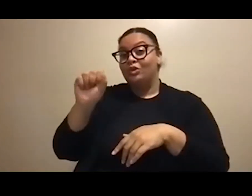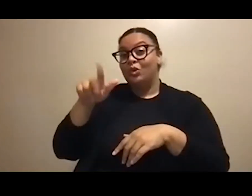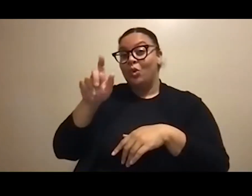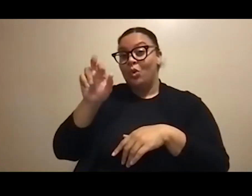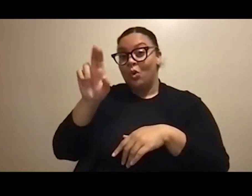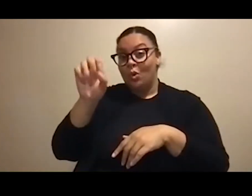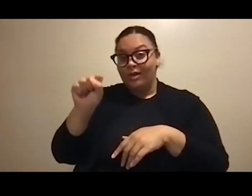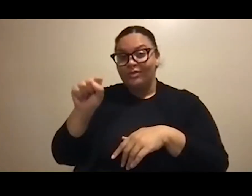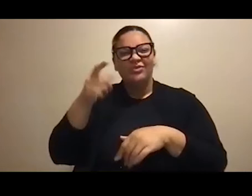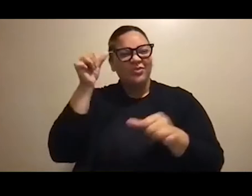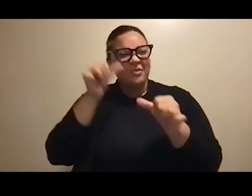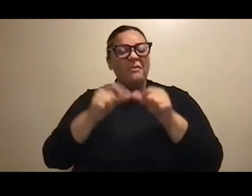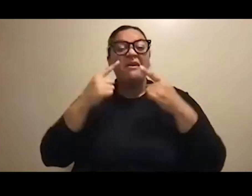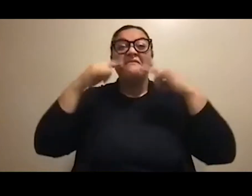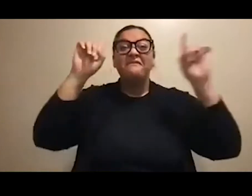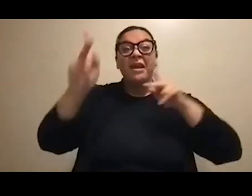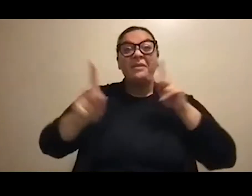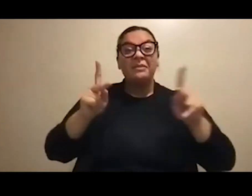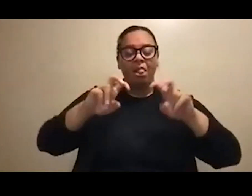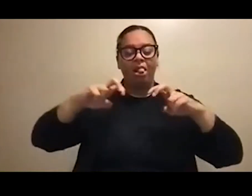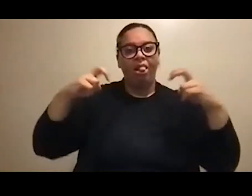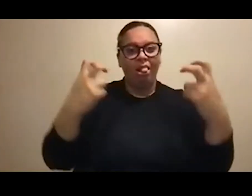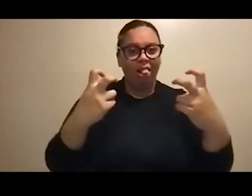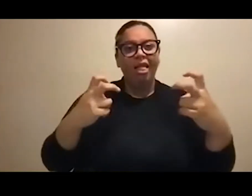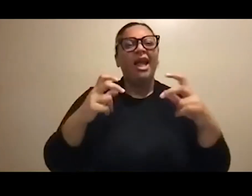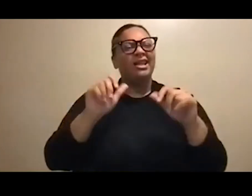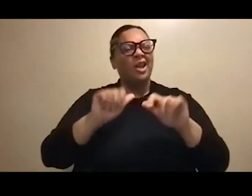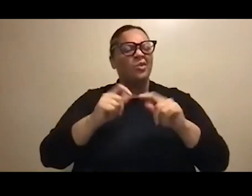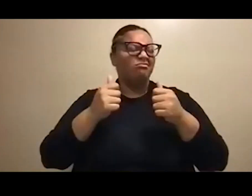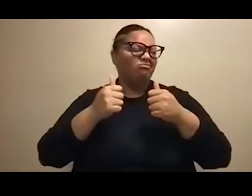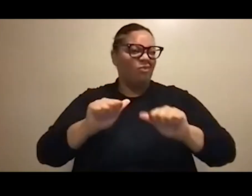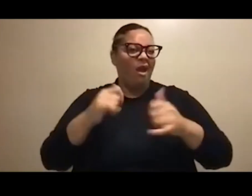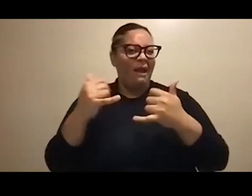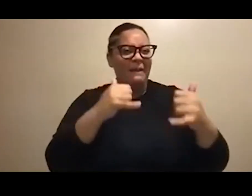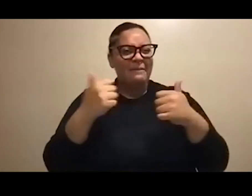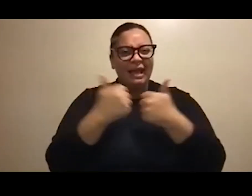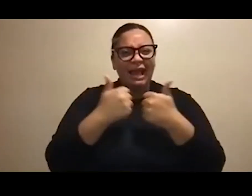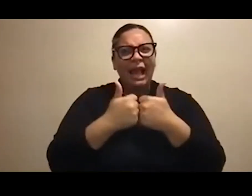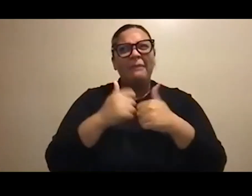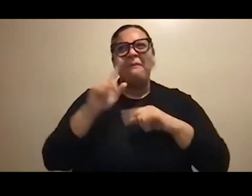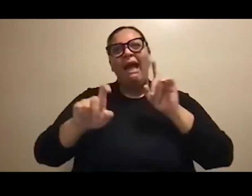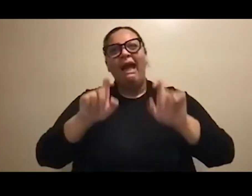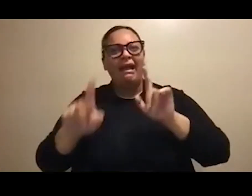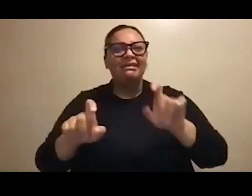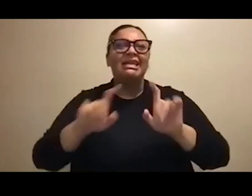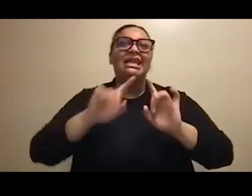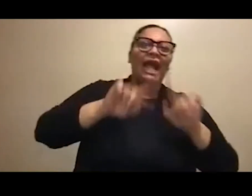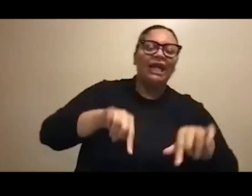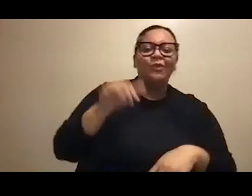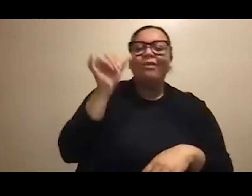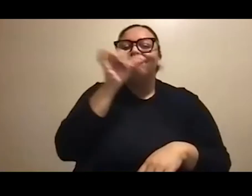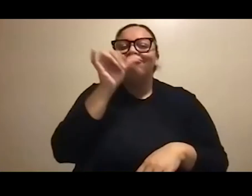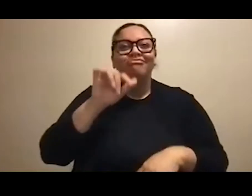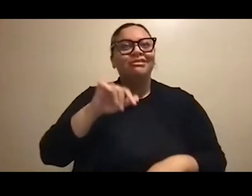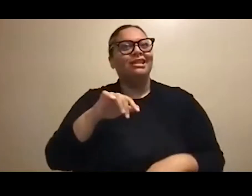would sit around in squares and they try and do tic-tac-toe by answering silly questions and winning